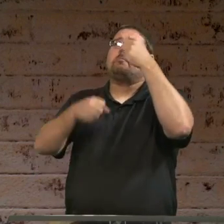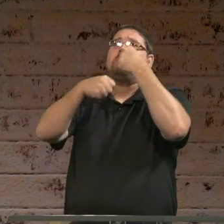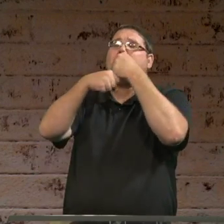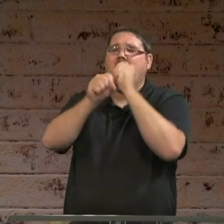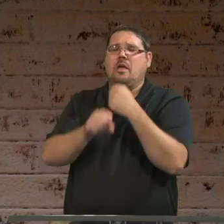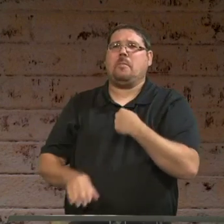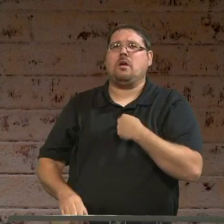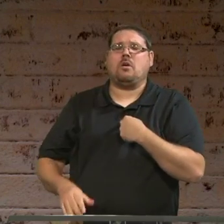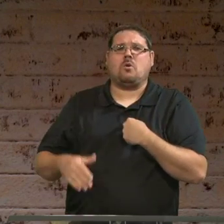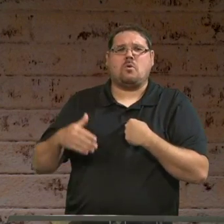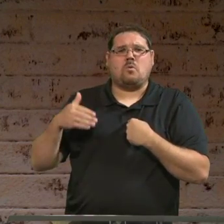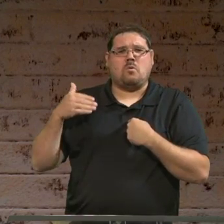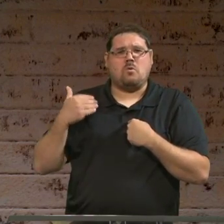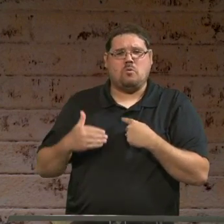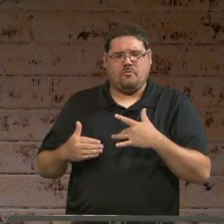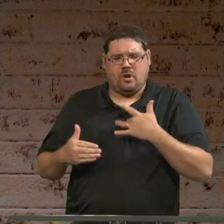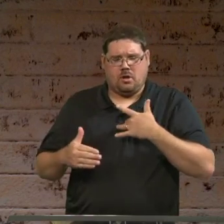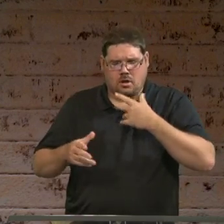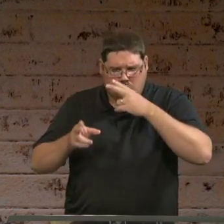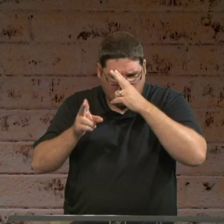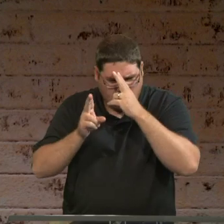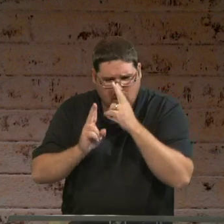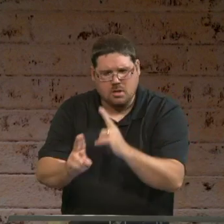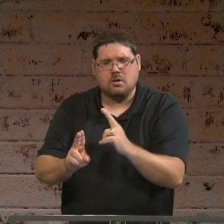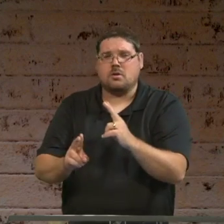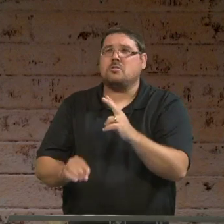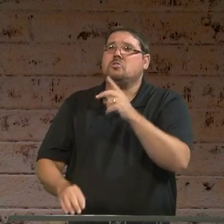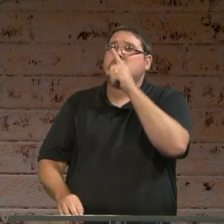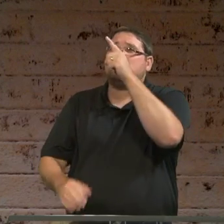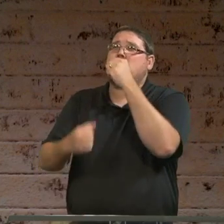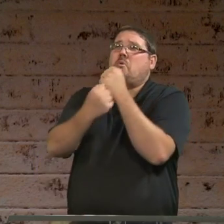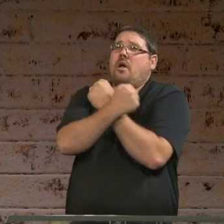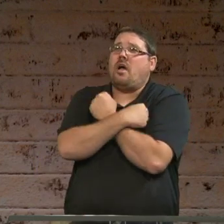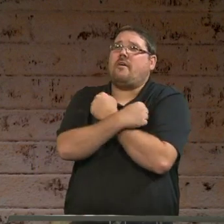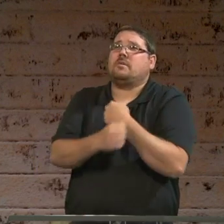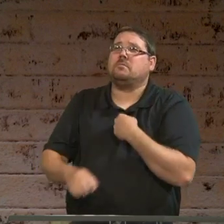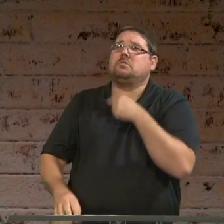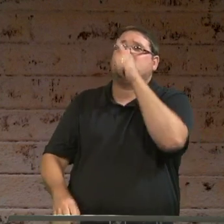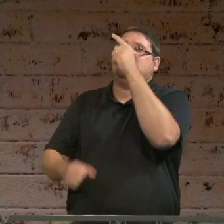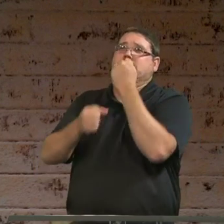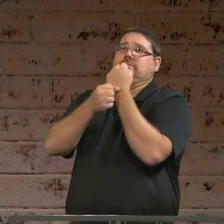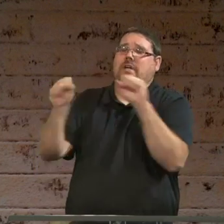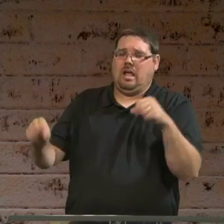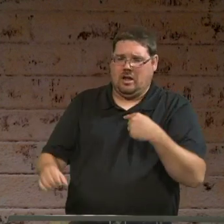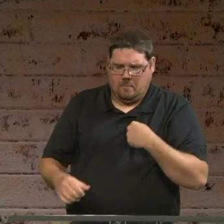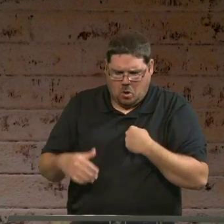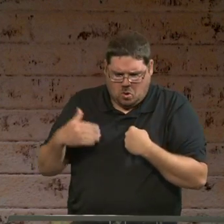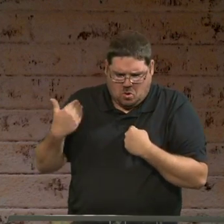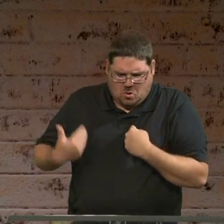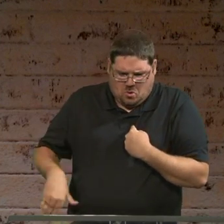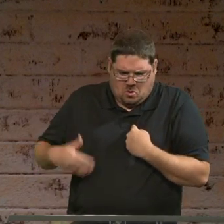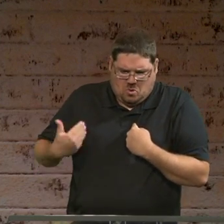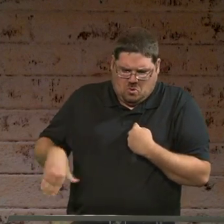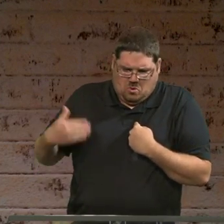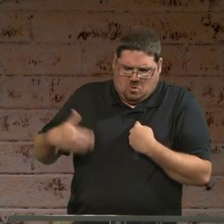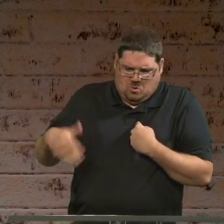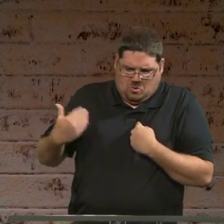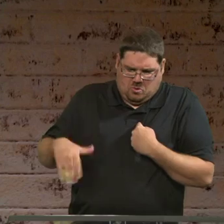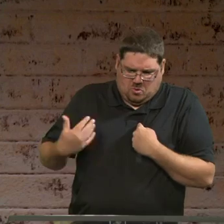but no, God is the one who made me. Wow, that's an awesome thought, that God loves me, he saved